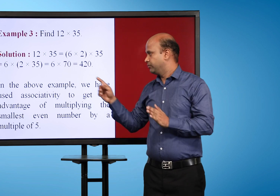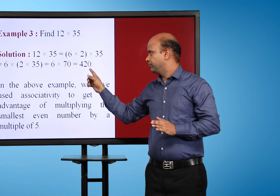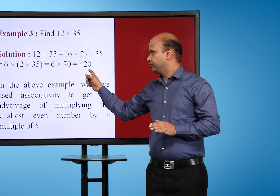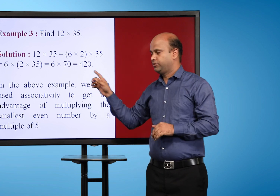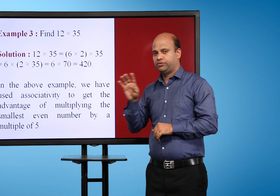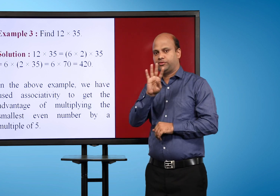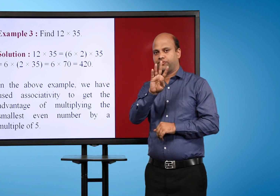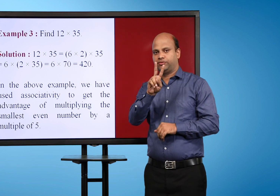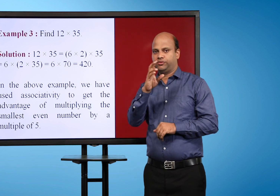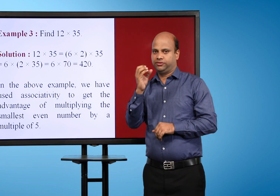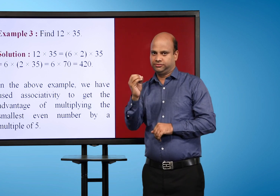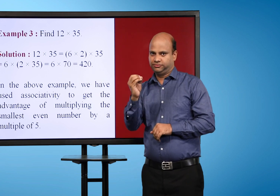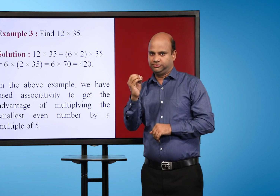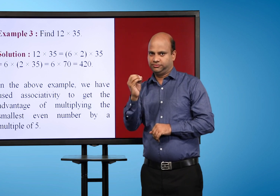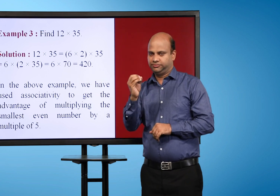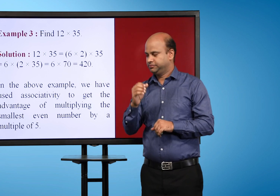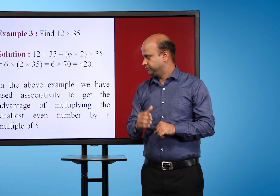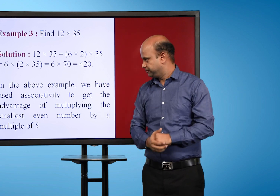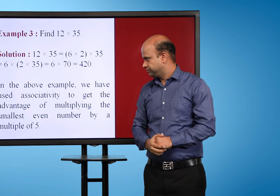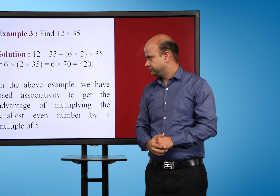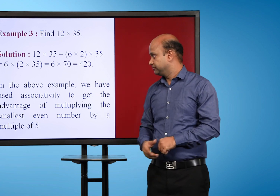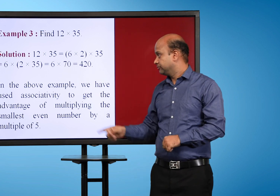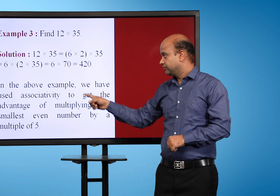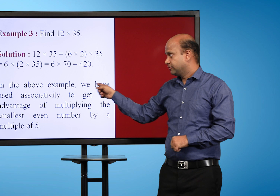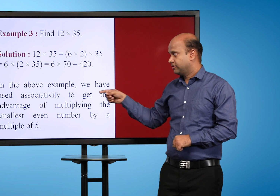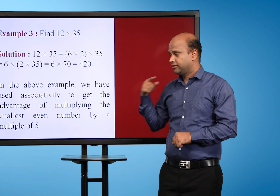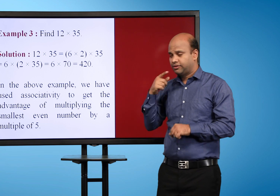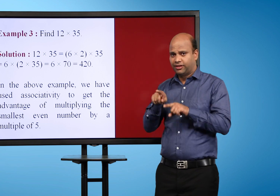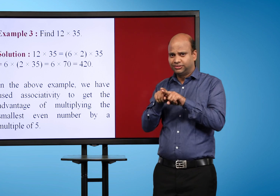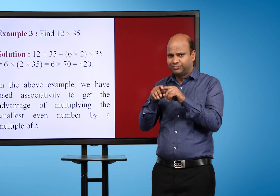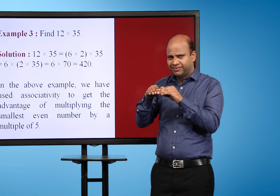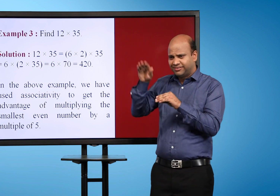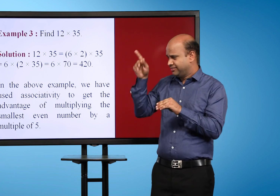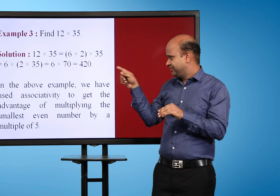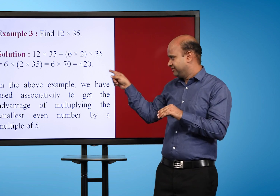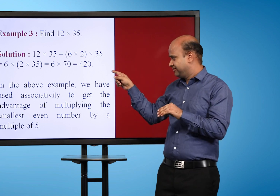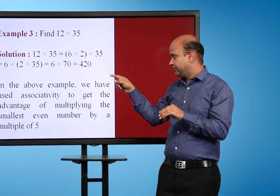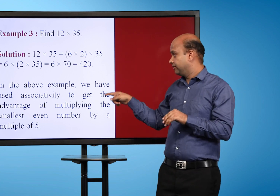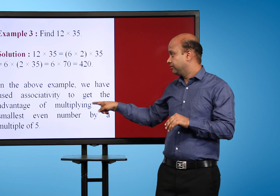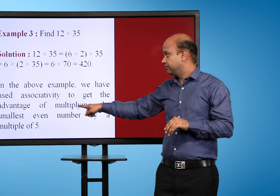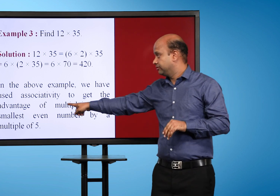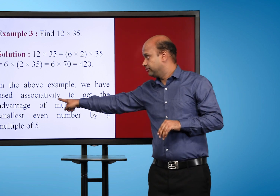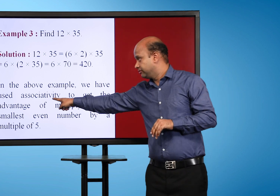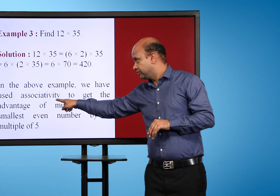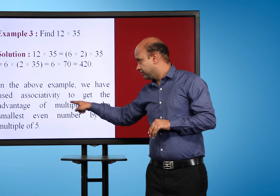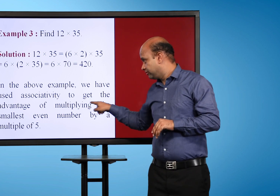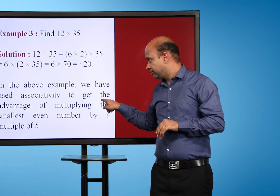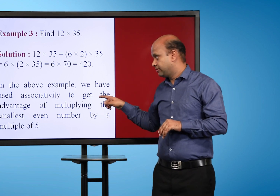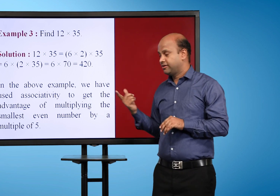70, which is equal to 420. In the above example, we have used associativity to get the advantage